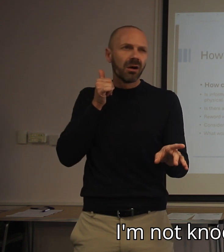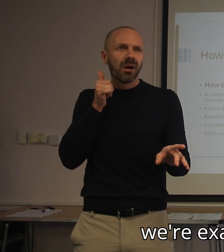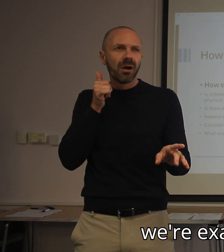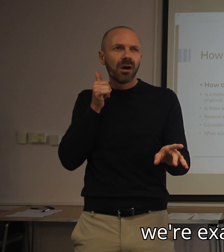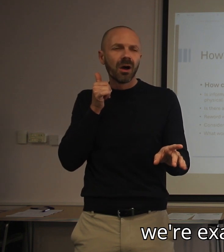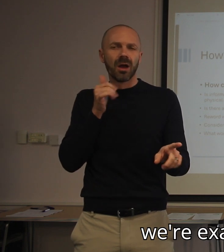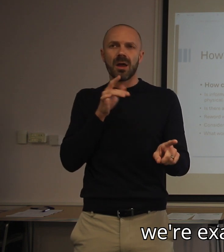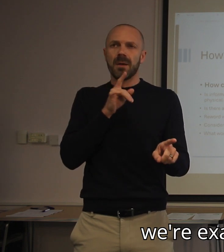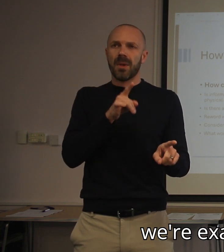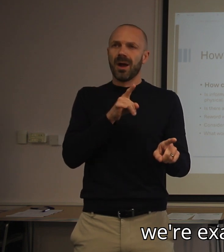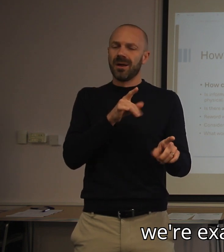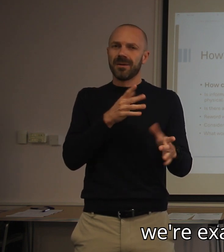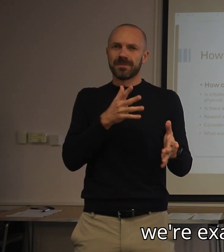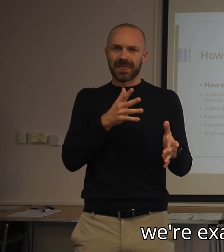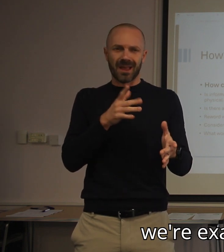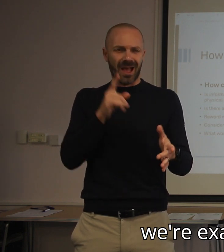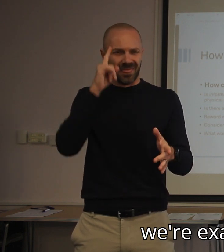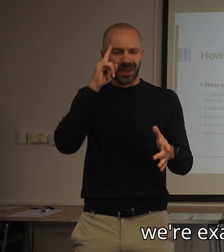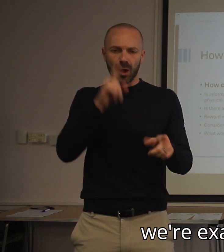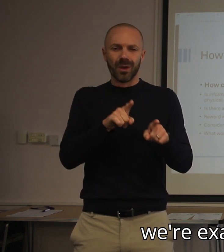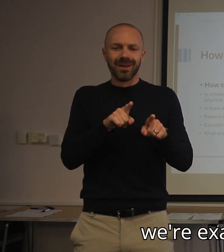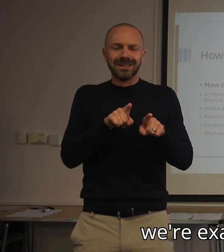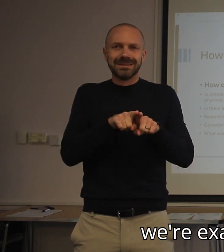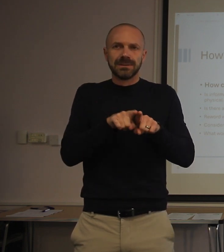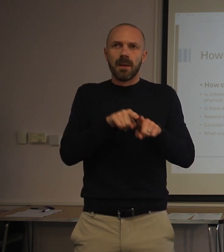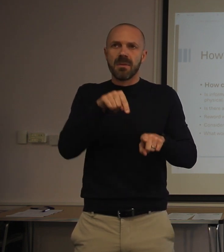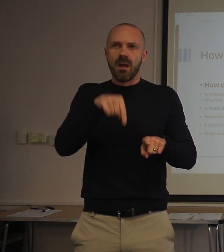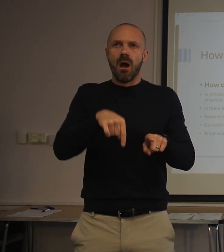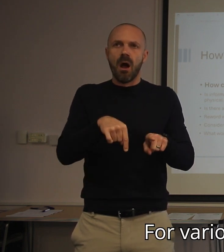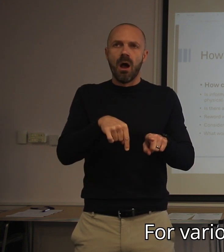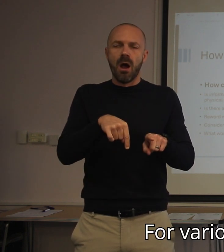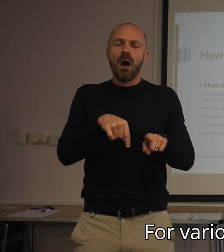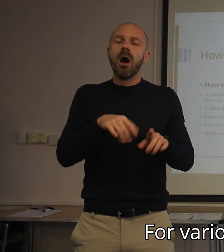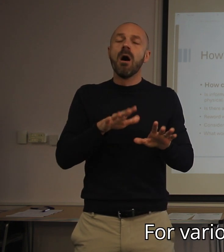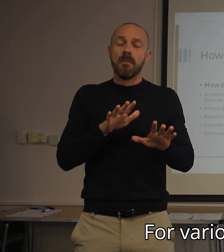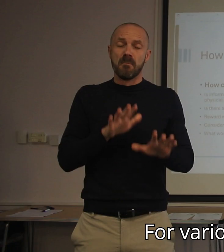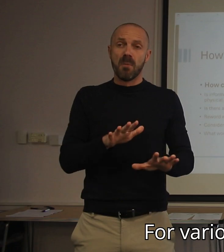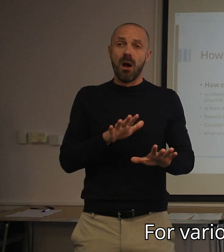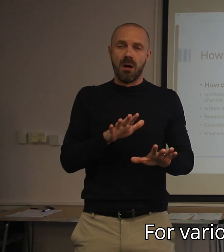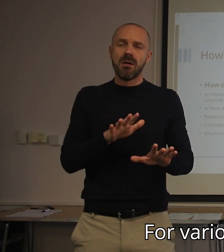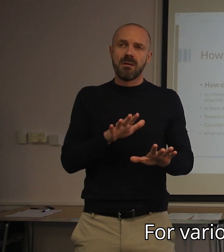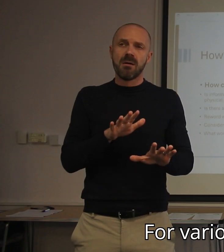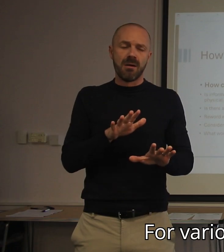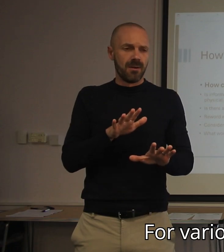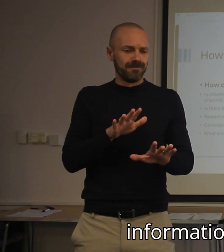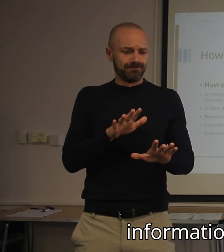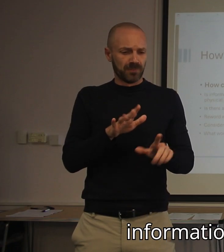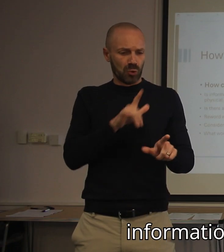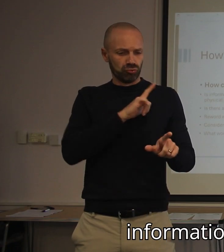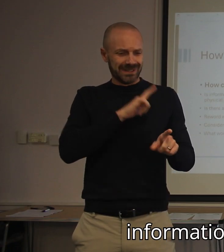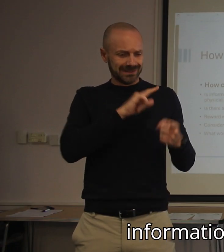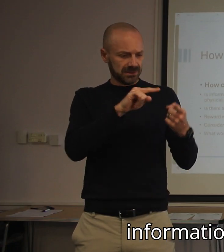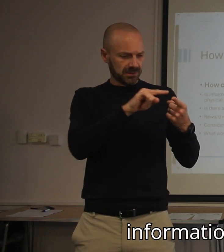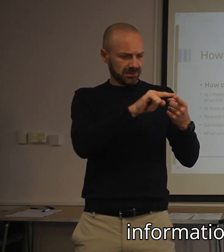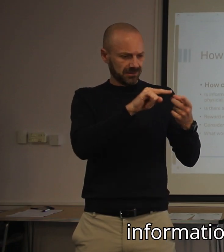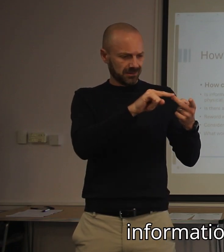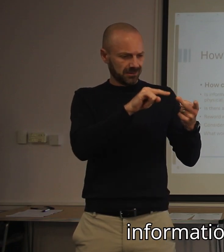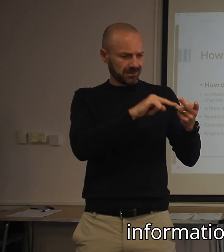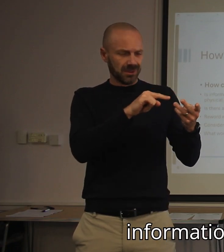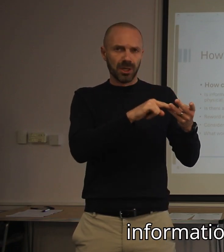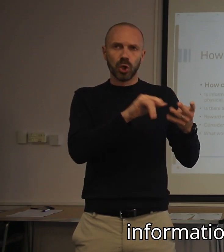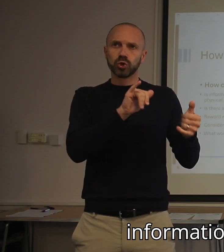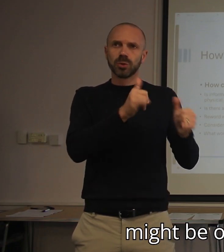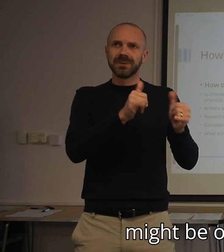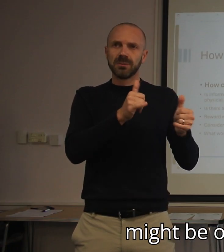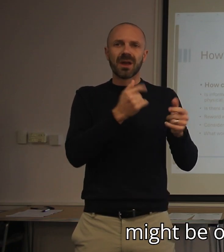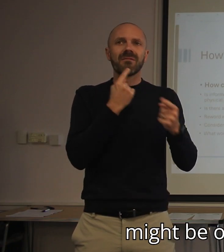sure that we're exactly the same here. But for various reasons, sometimes information might not be